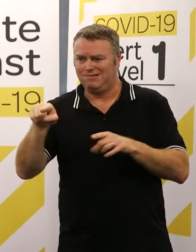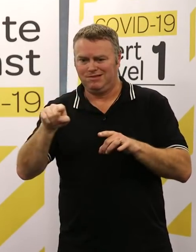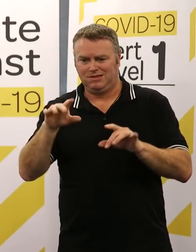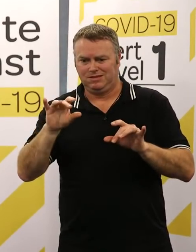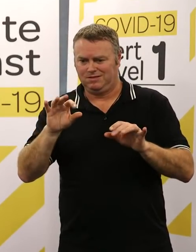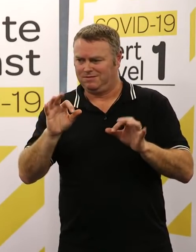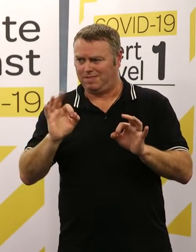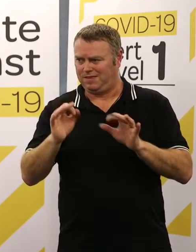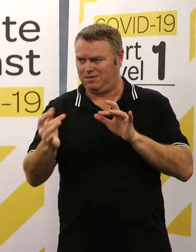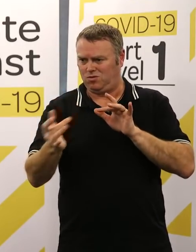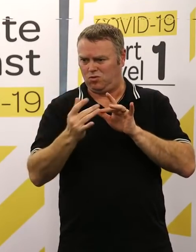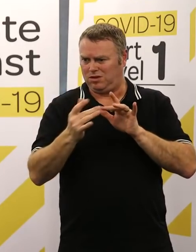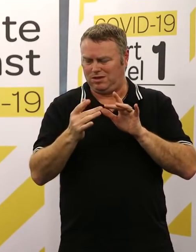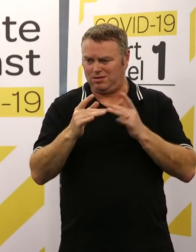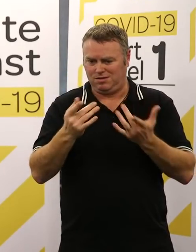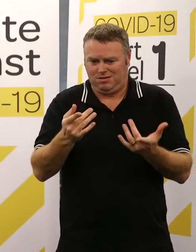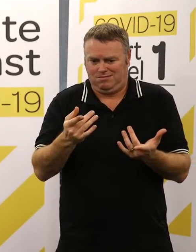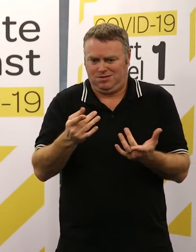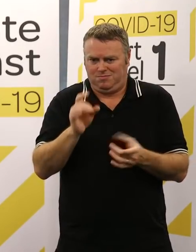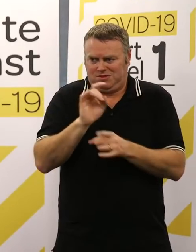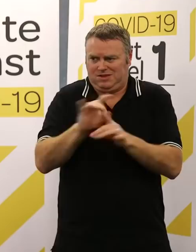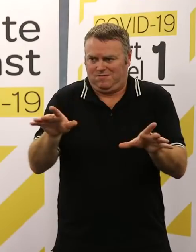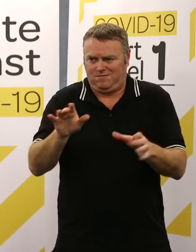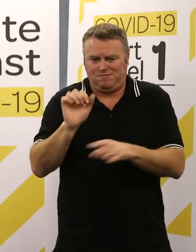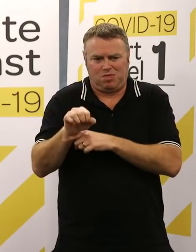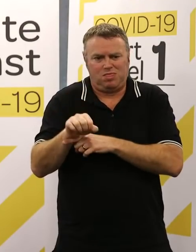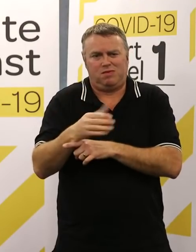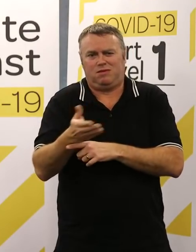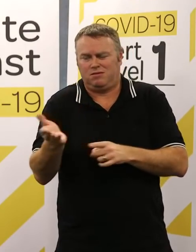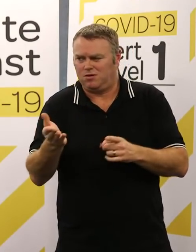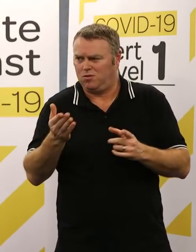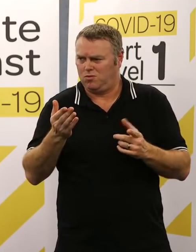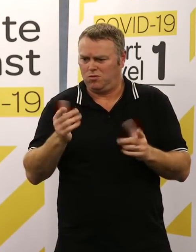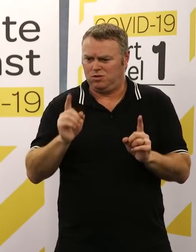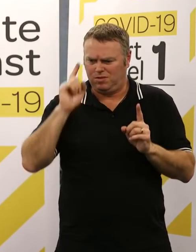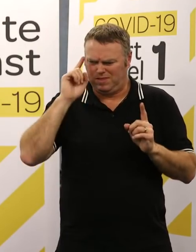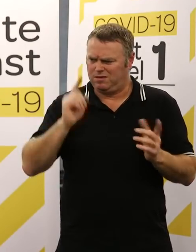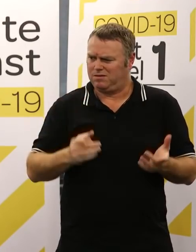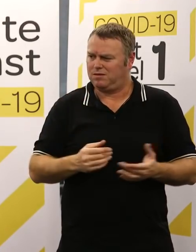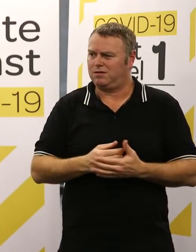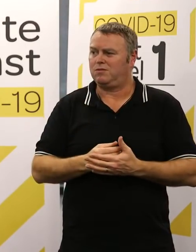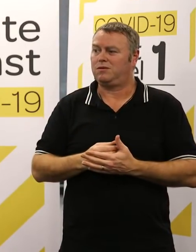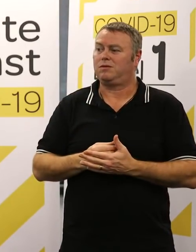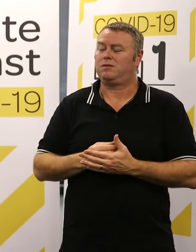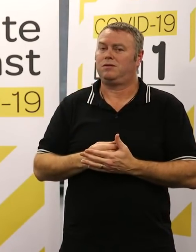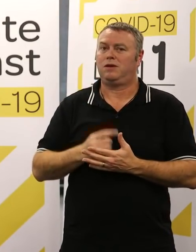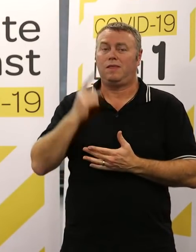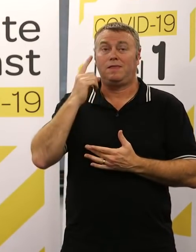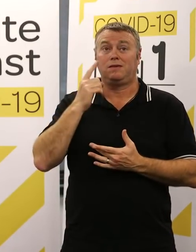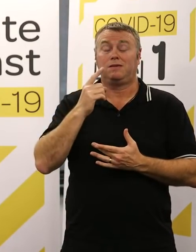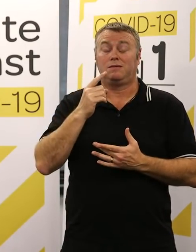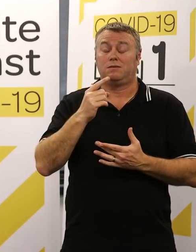through. What I would say is, if you think about the success of New Zealand's response to